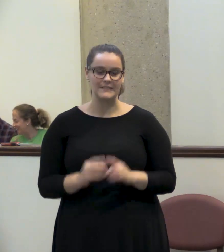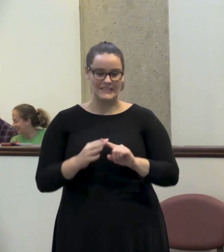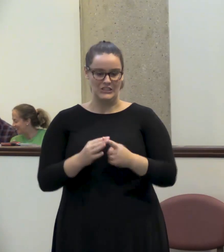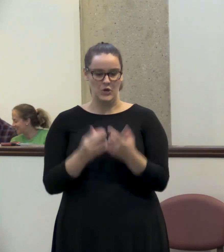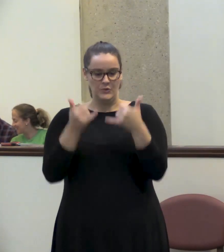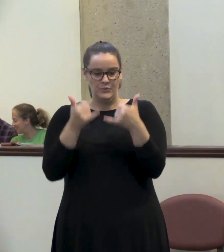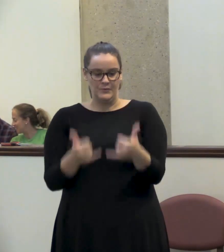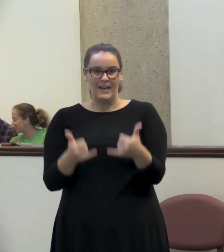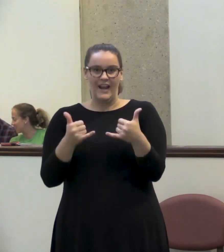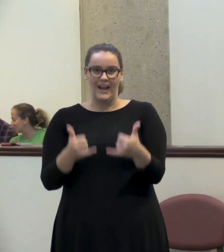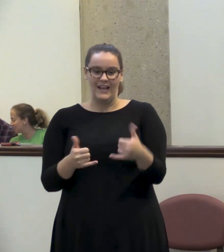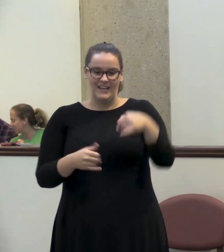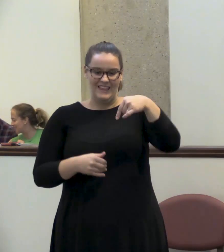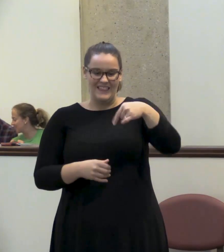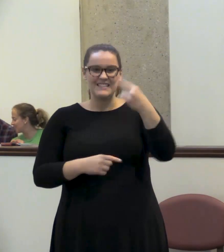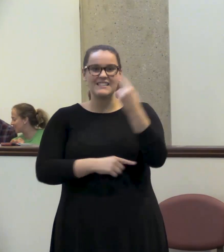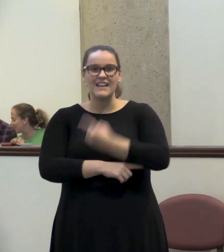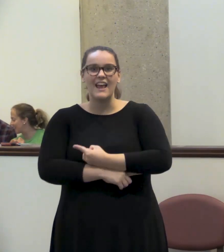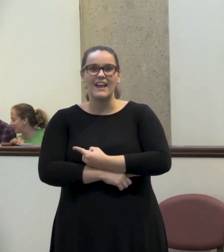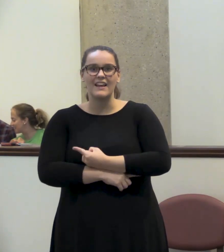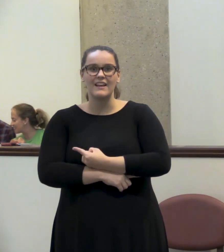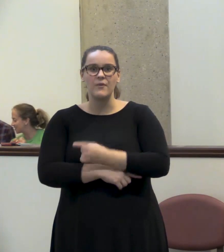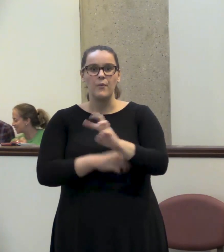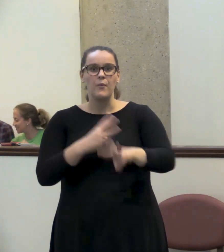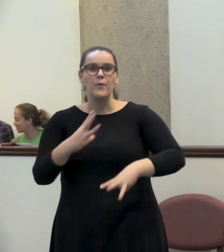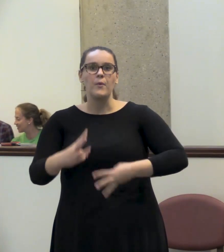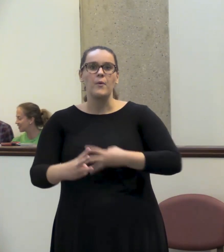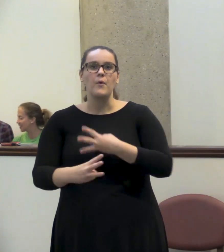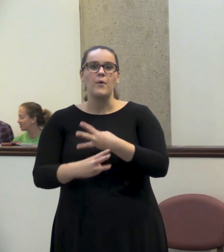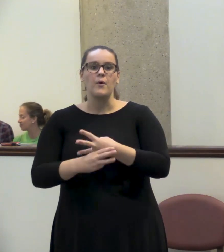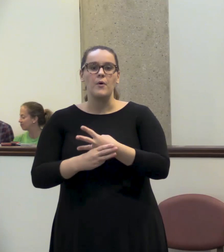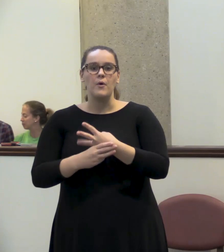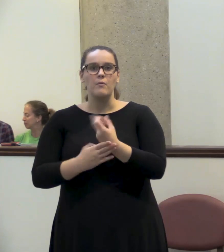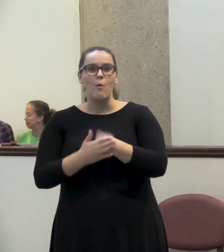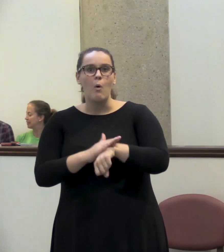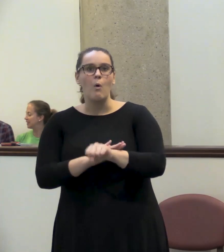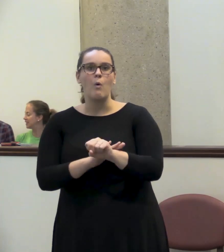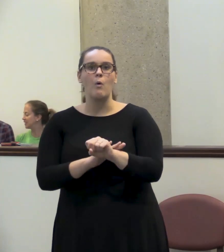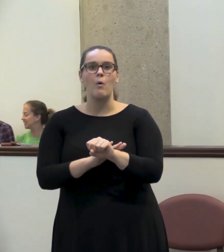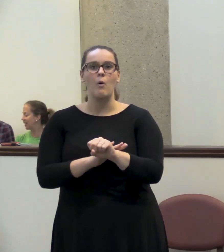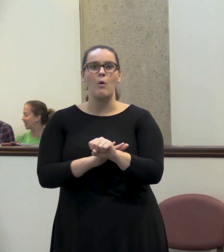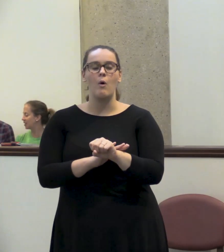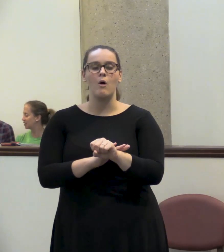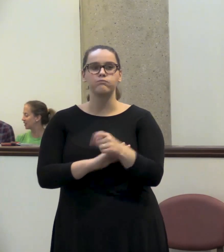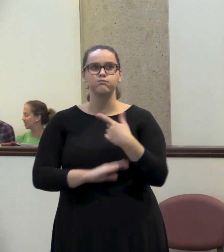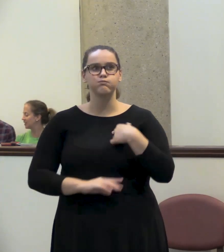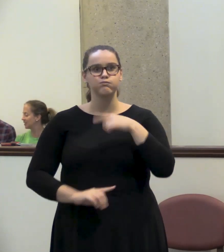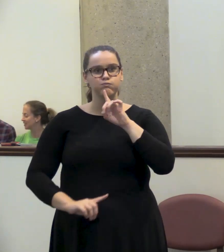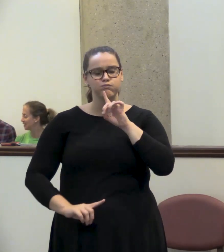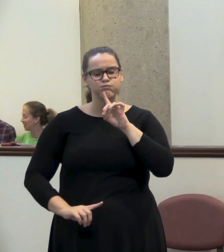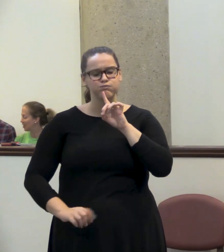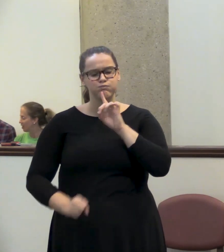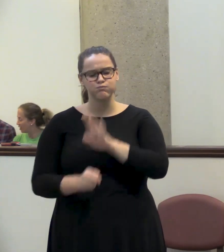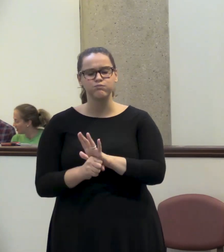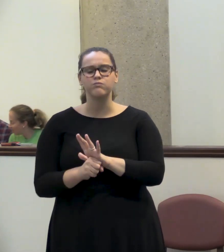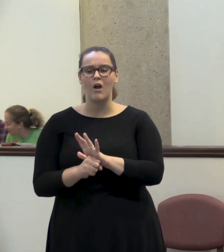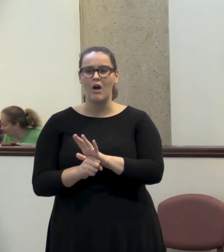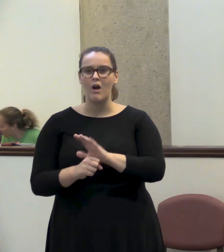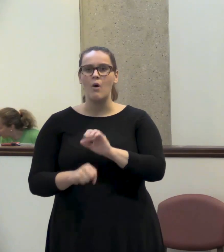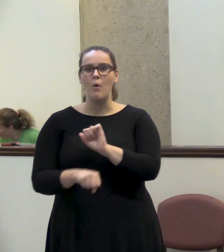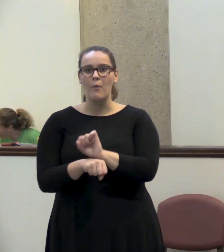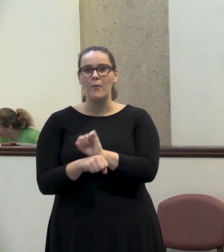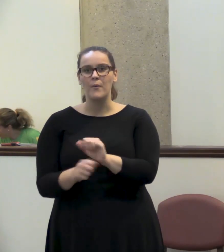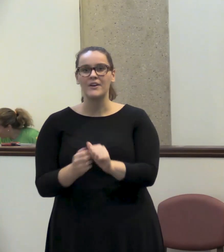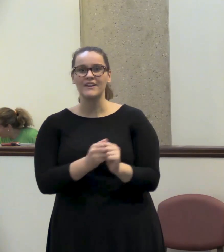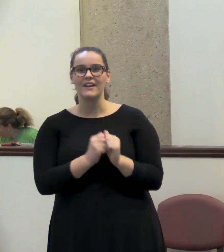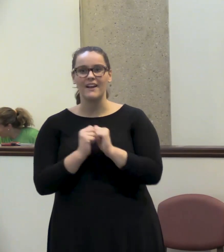Starting today, on this day the world was born, may we recommit to work together in Montgomery County to build